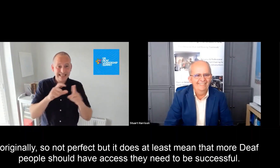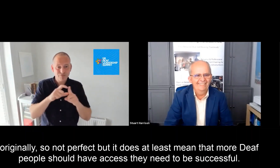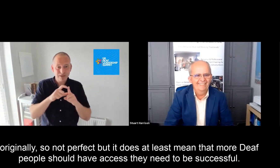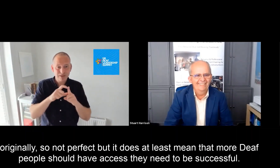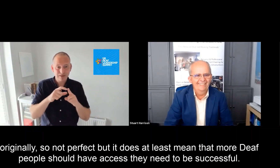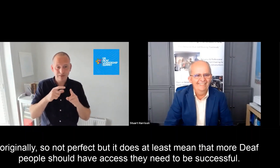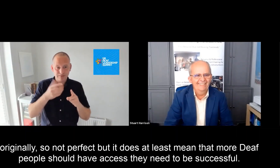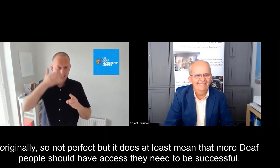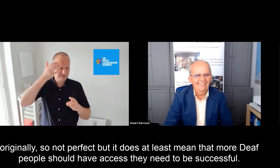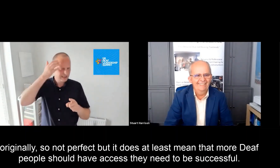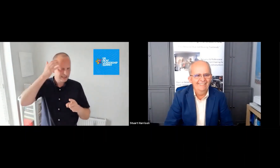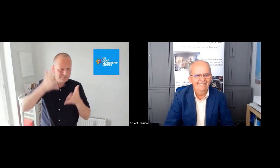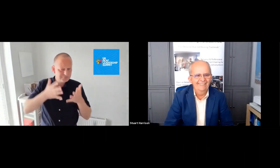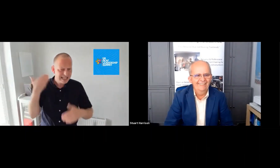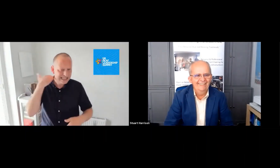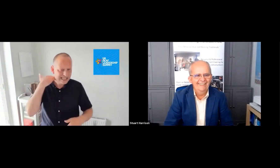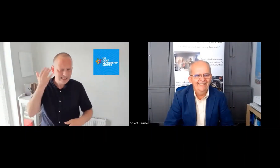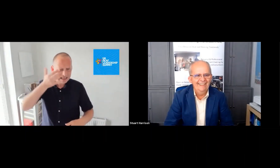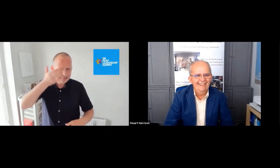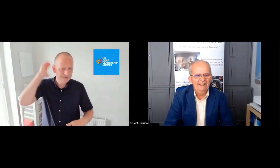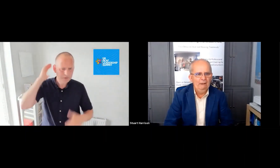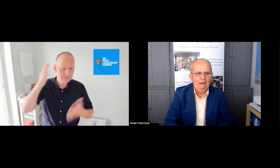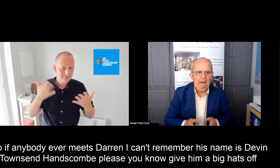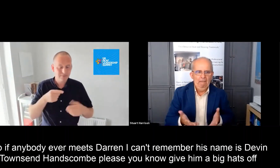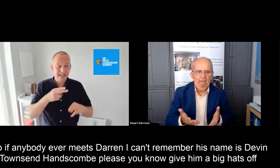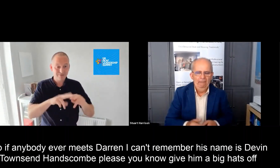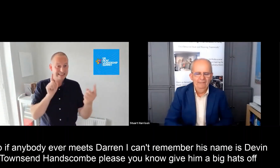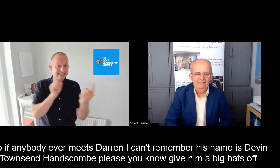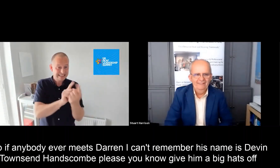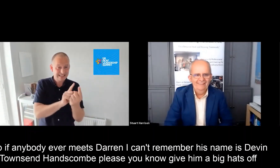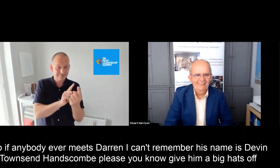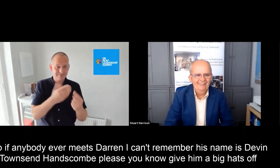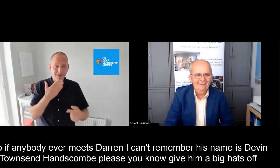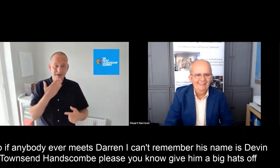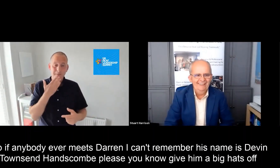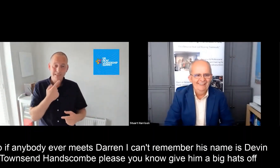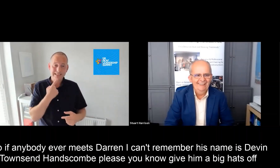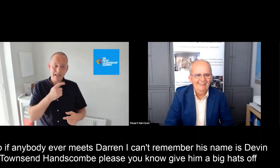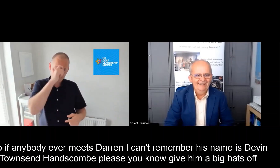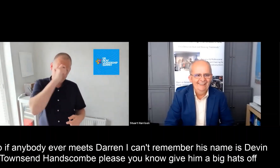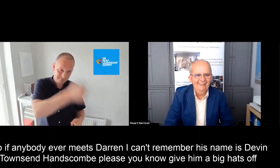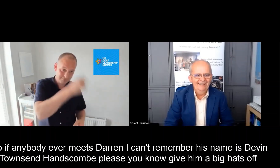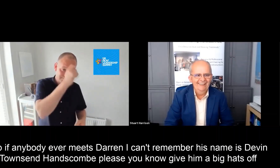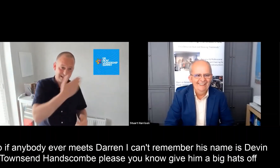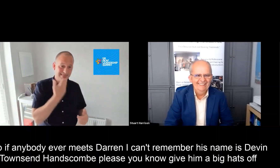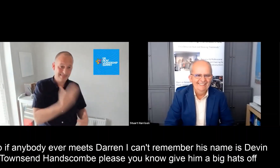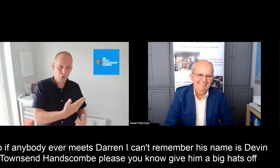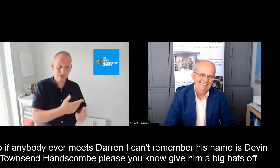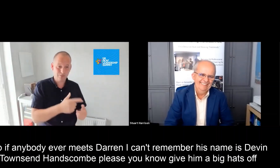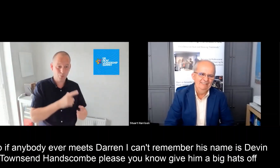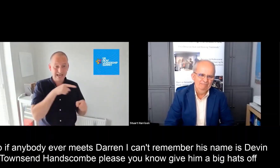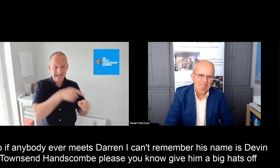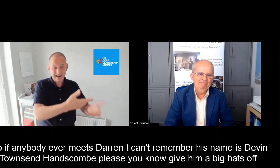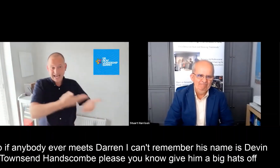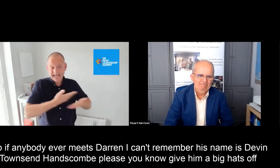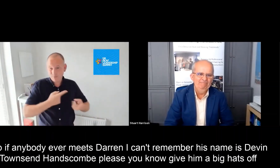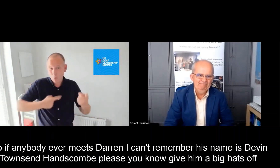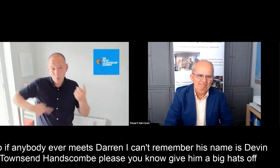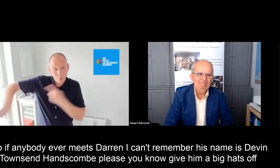successful. So if anybody ever meets Darren, I can't remember what his sign name is, Darren Townsend Hanscom, please, you know, give him a big hats off and a